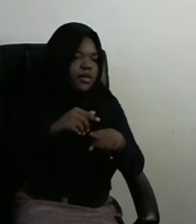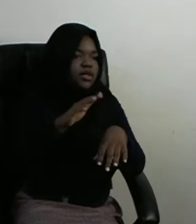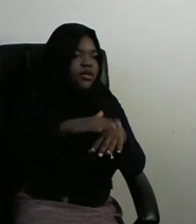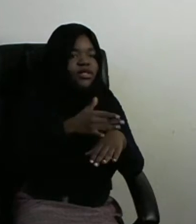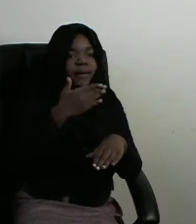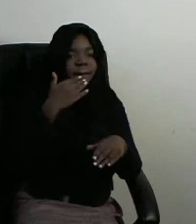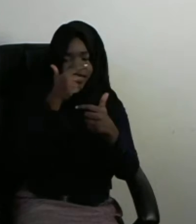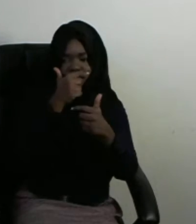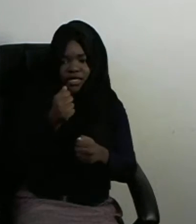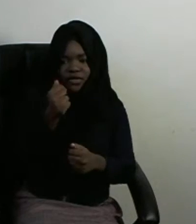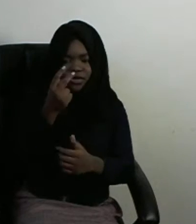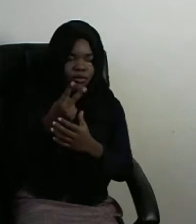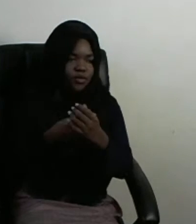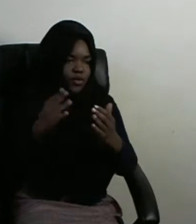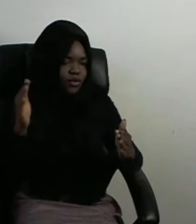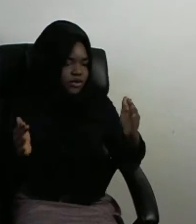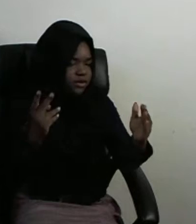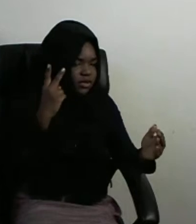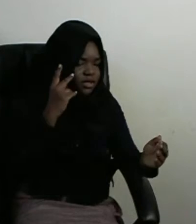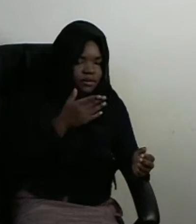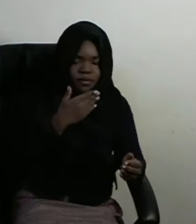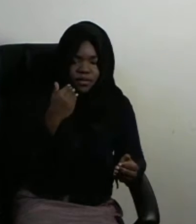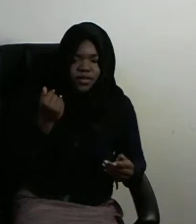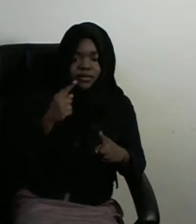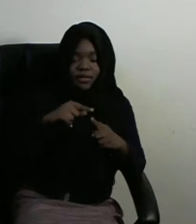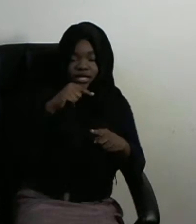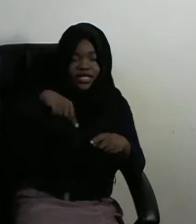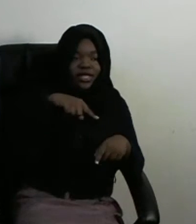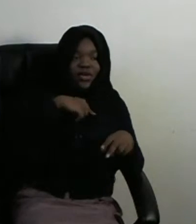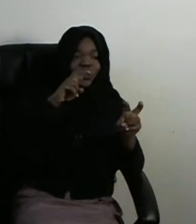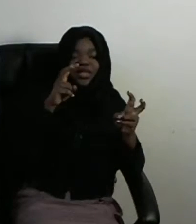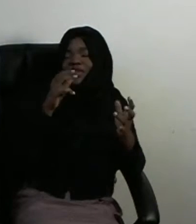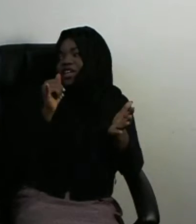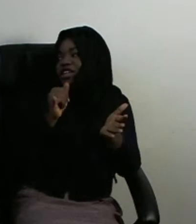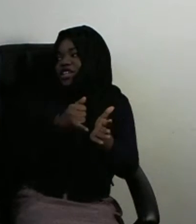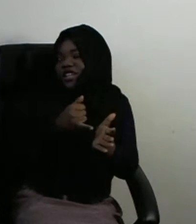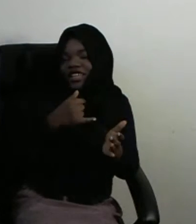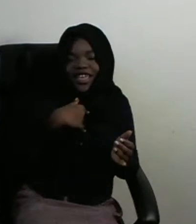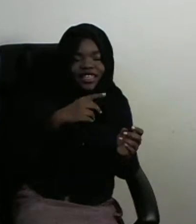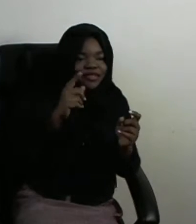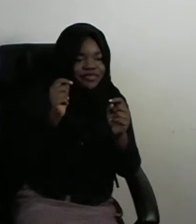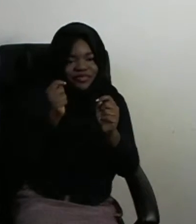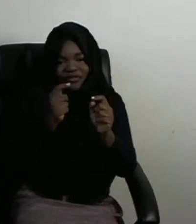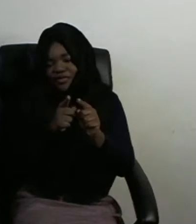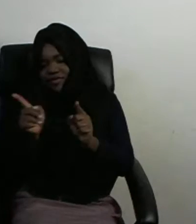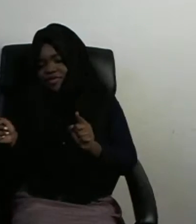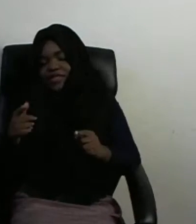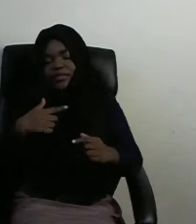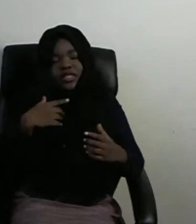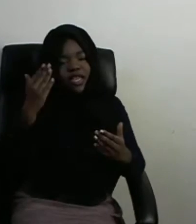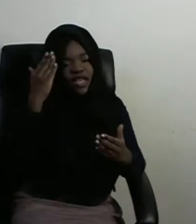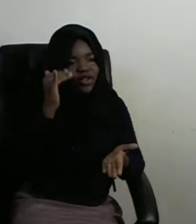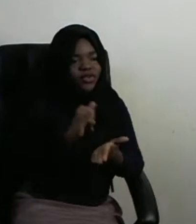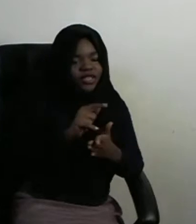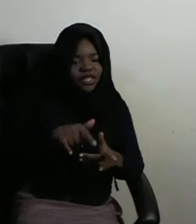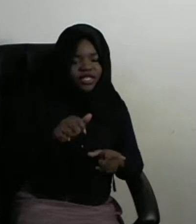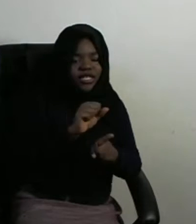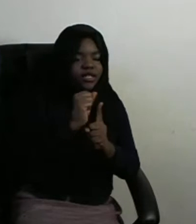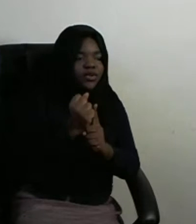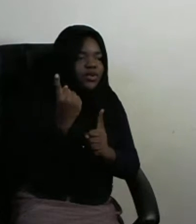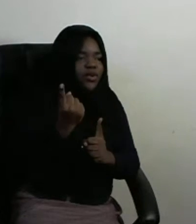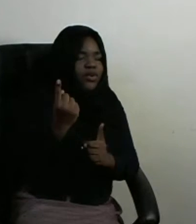best interest of all sides. But this is not our subject. I digressed a bit because I know that this issue